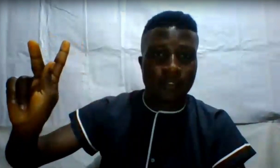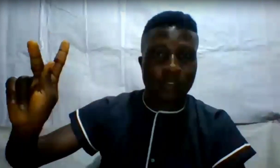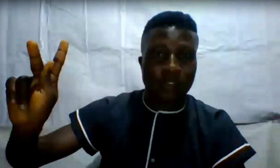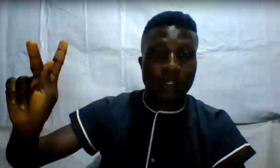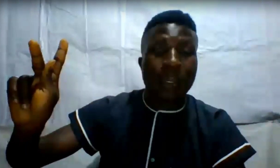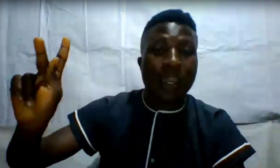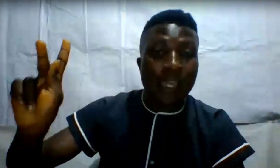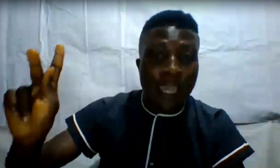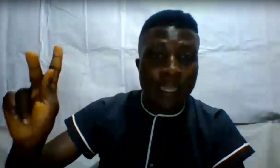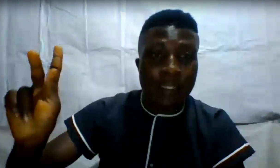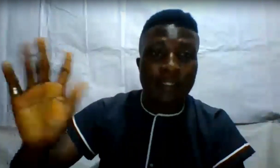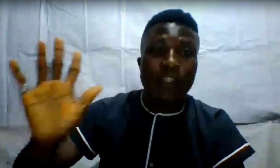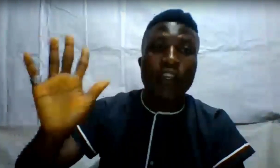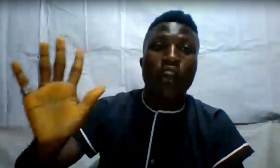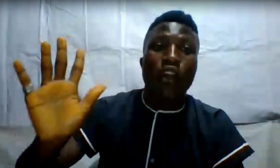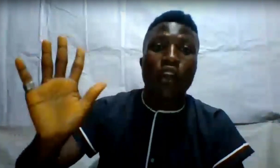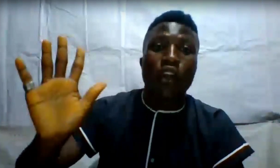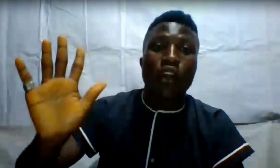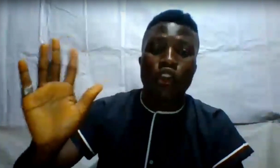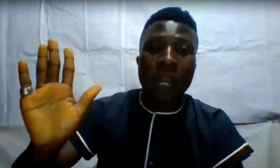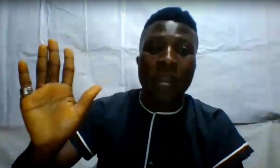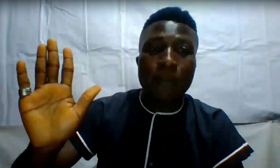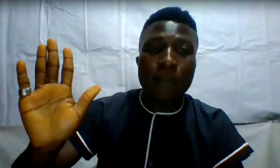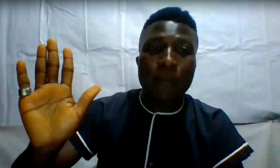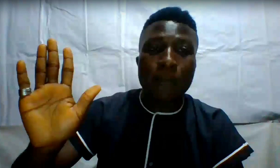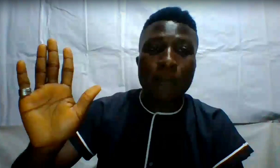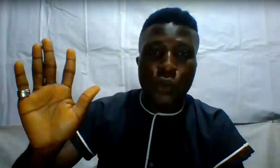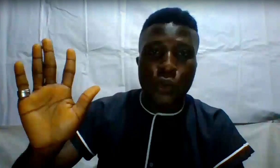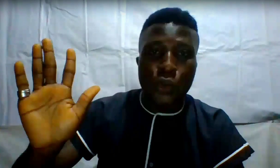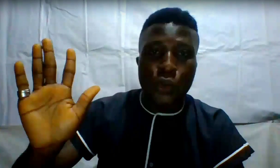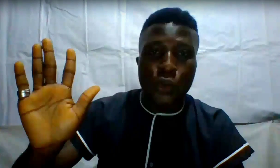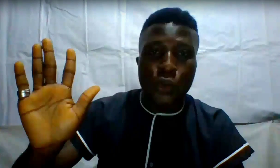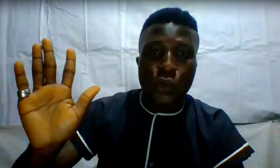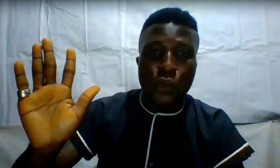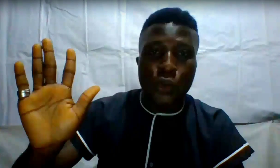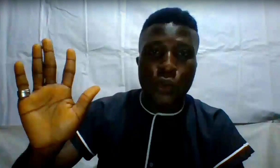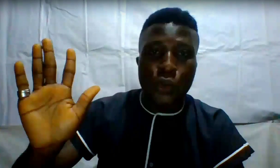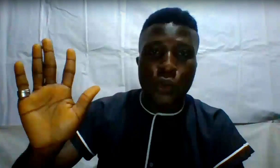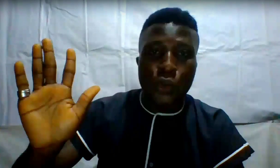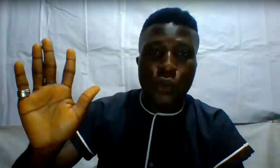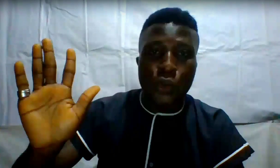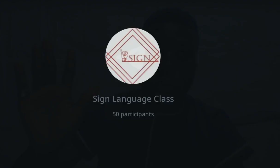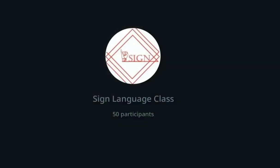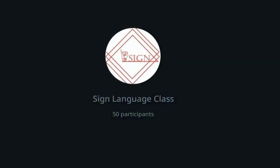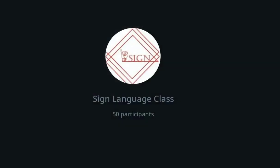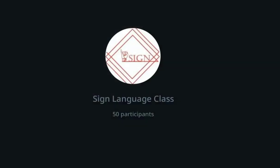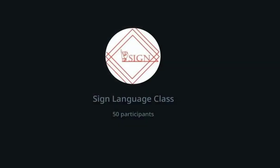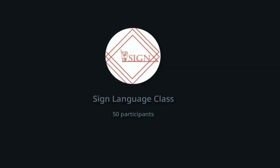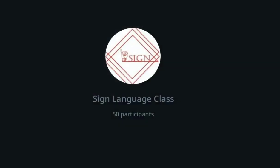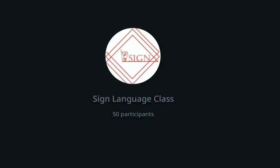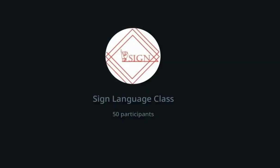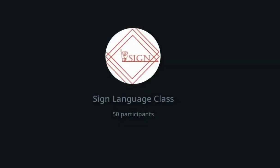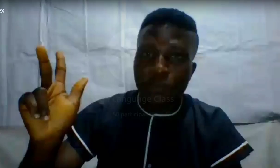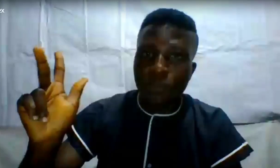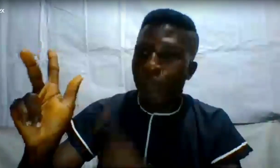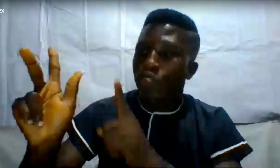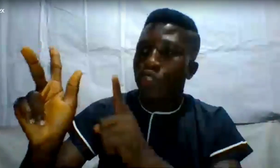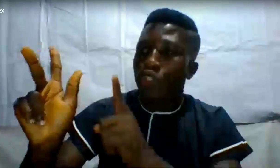Again, your palms open, your little finger and your ring finger goes down, your thumb goes